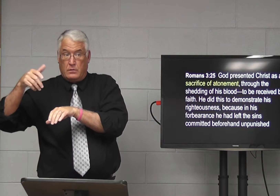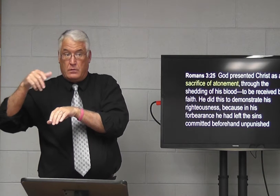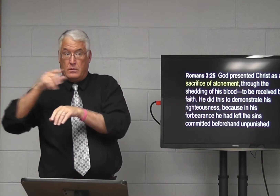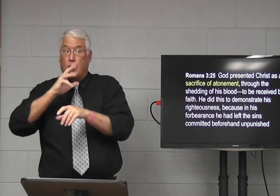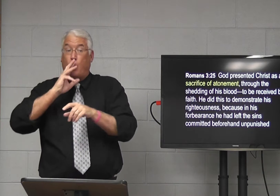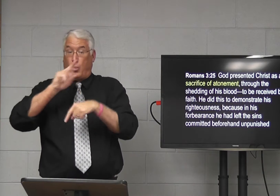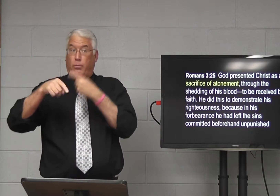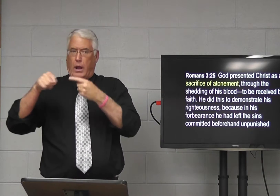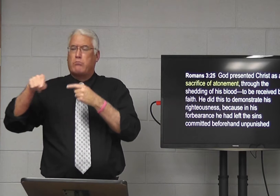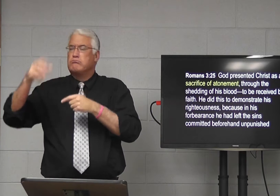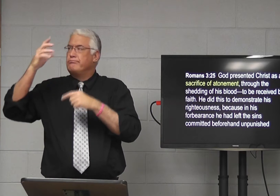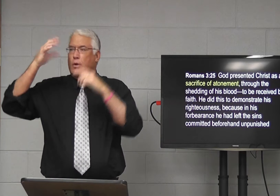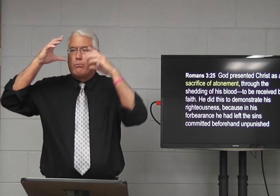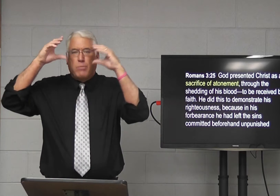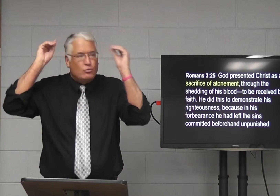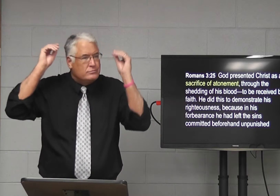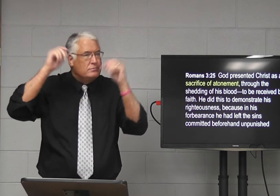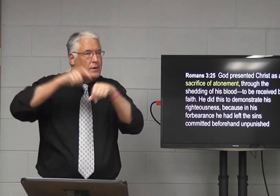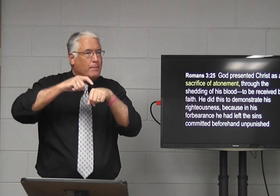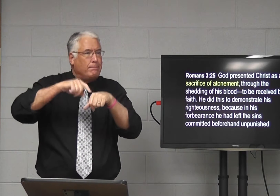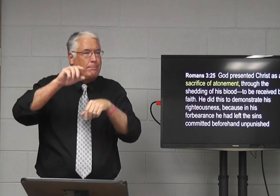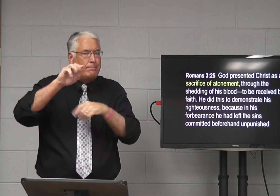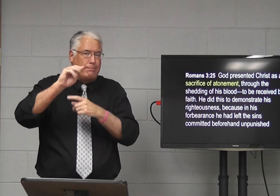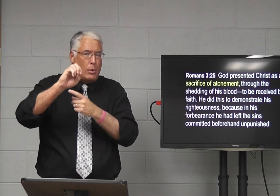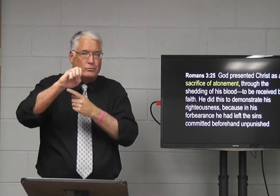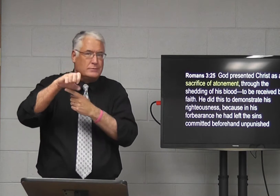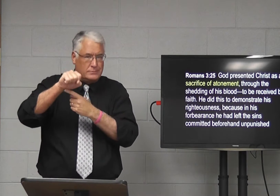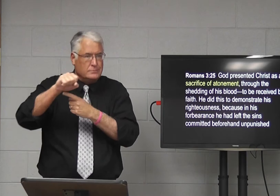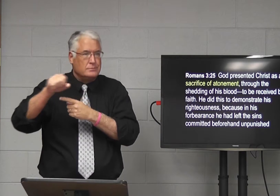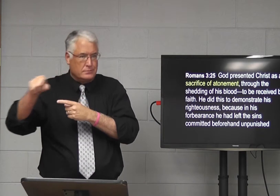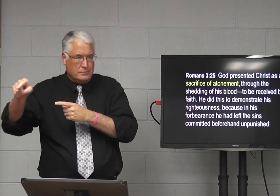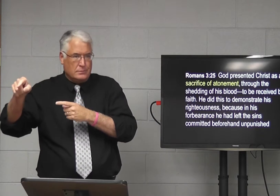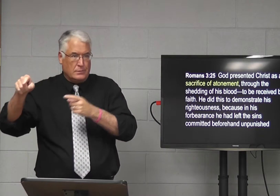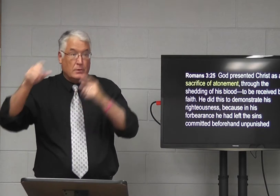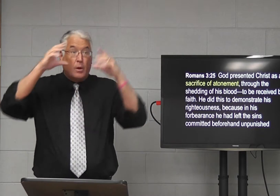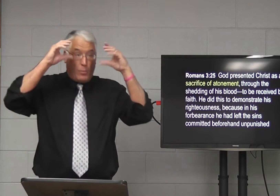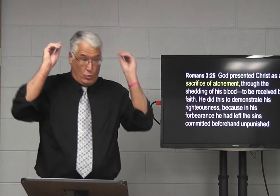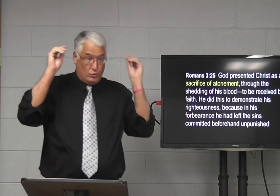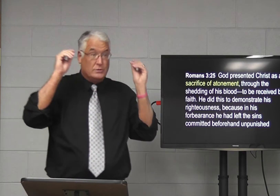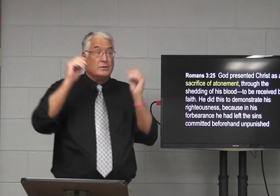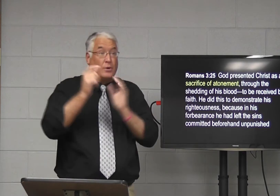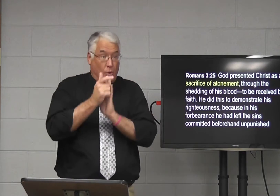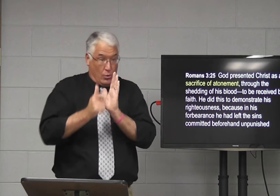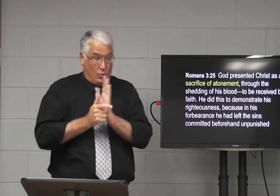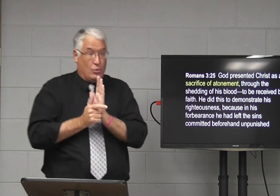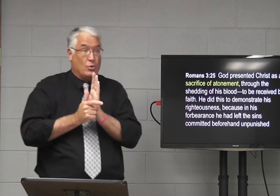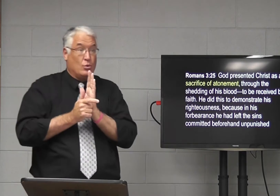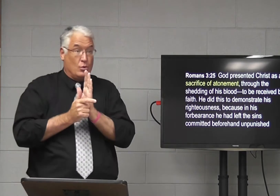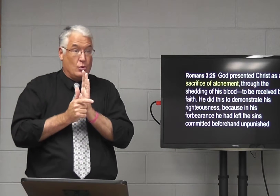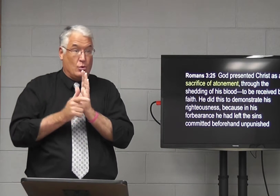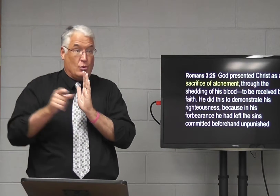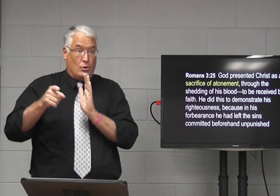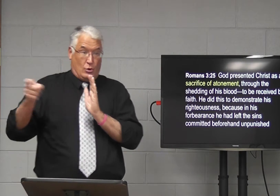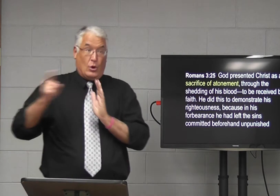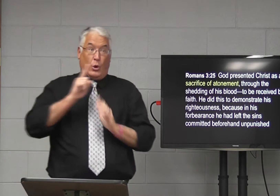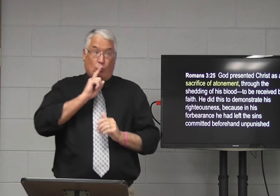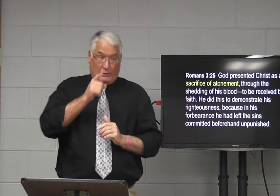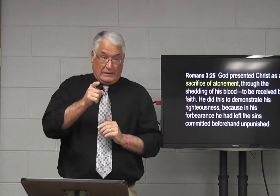Is that what you're talking about, before or after? We're talking about Moses' time. We're talking about the law, Megan says.